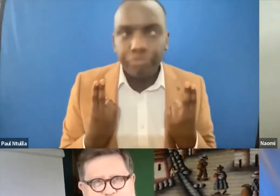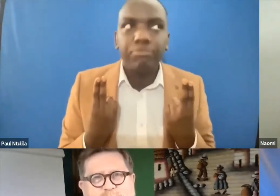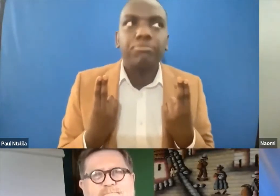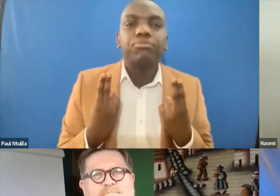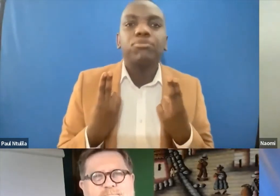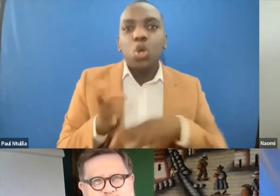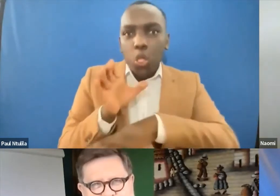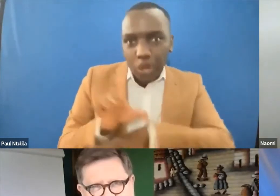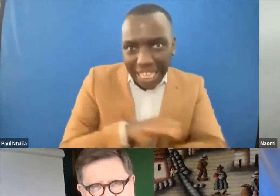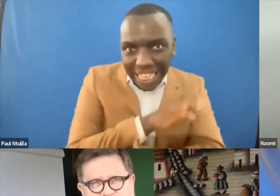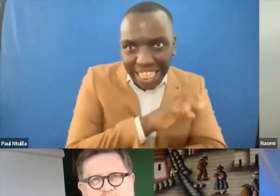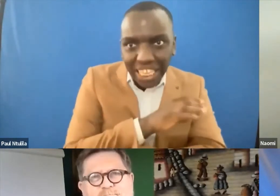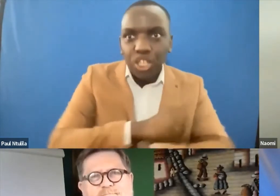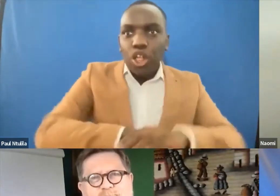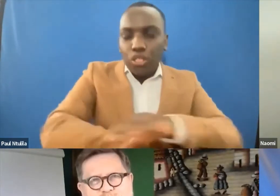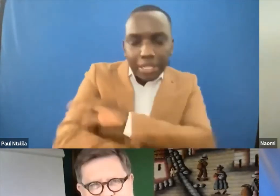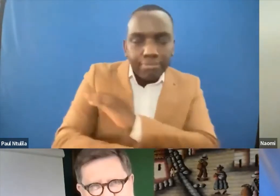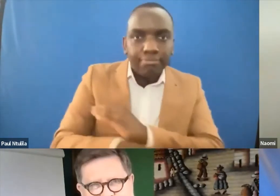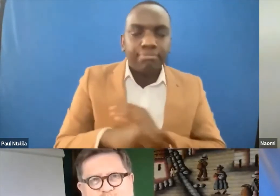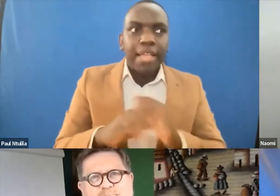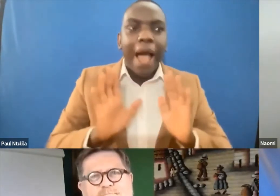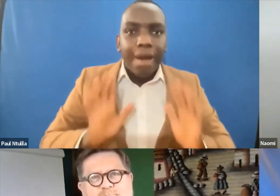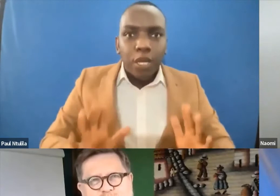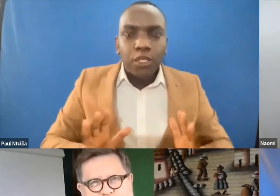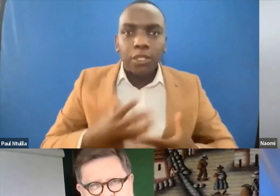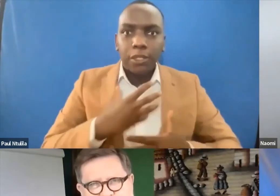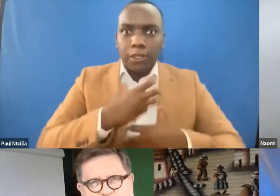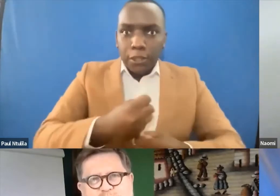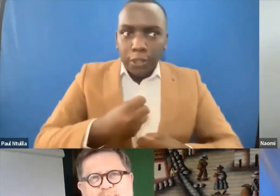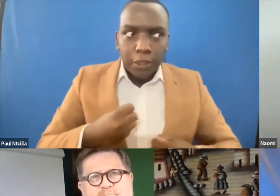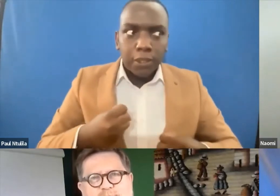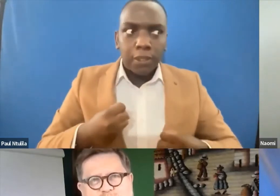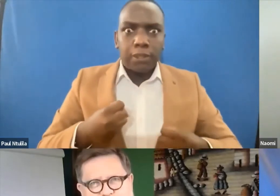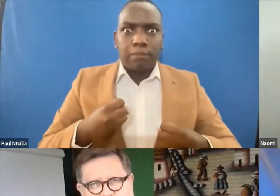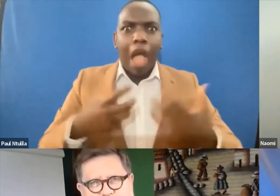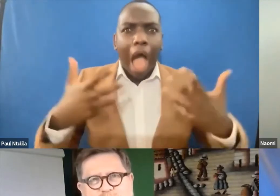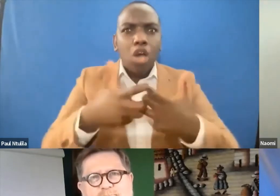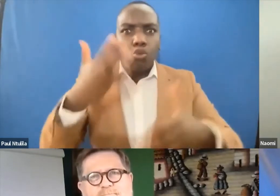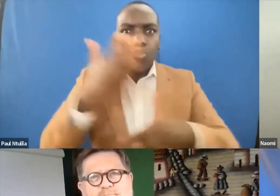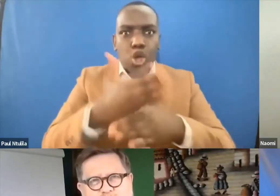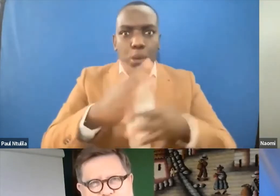you have to be able to stand up for yourself. You have to have a thick skin.